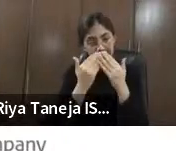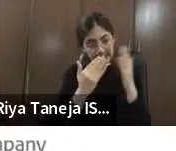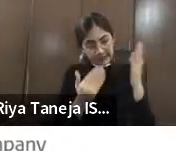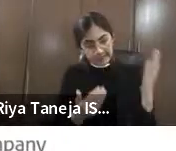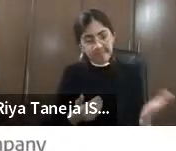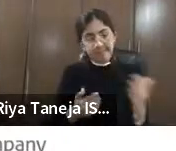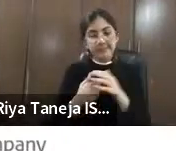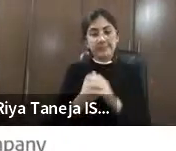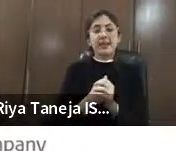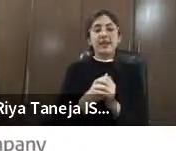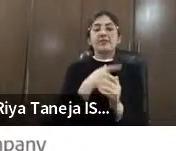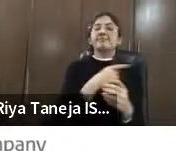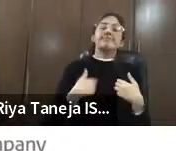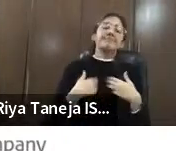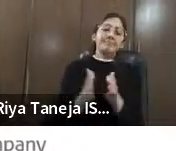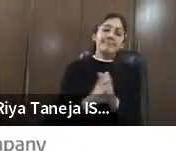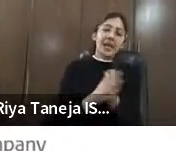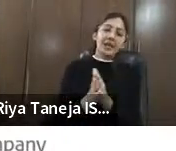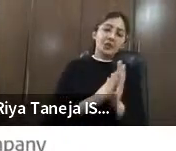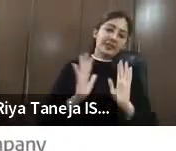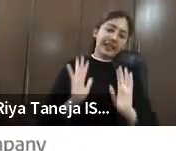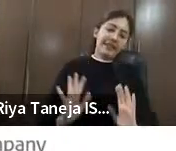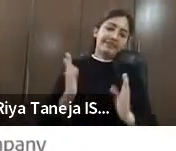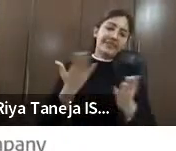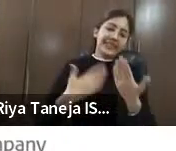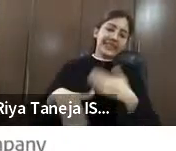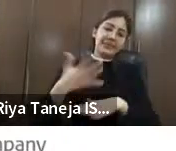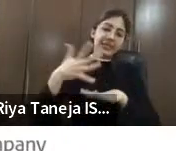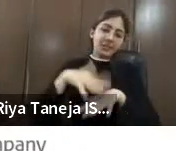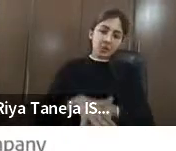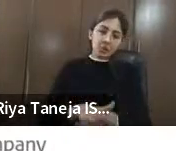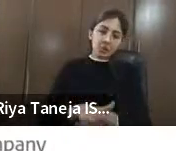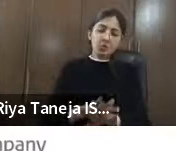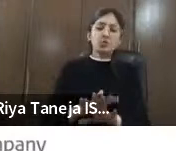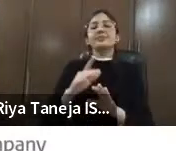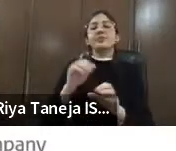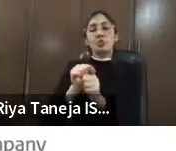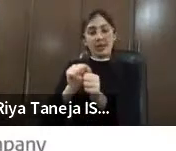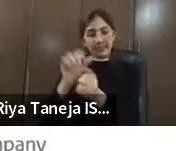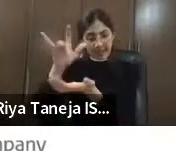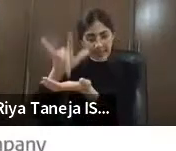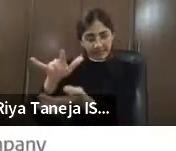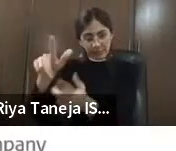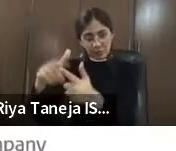passionate about disability inclusion at the workplace.